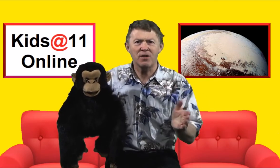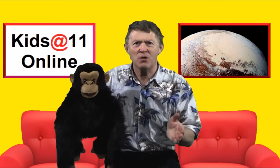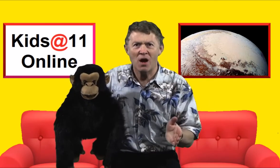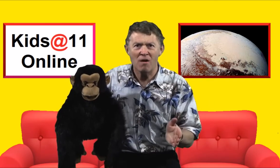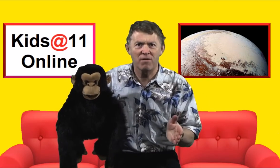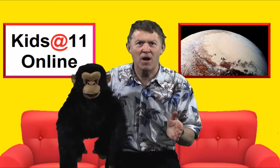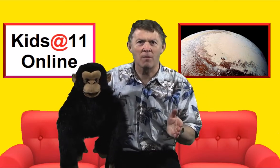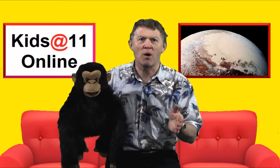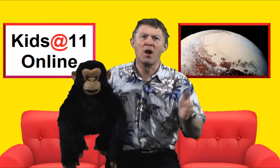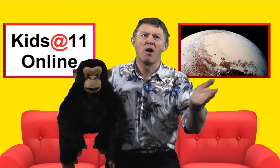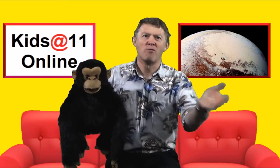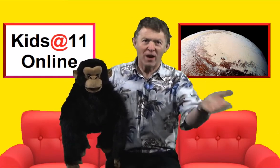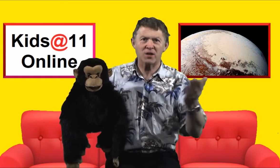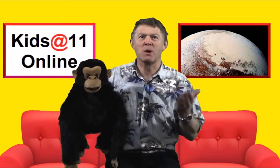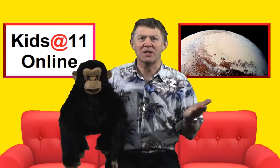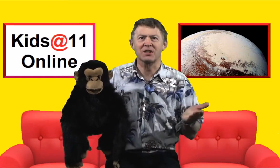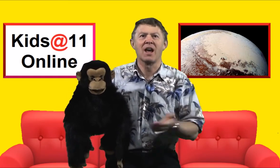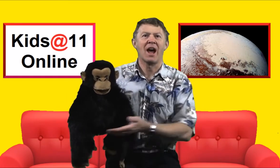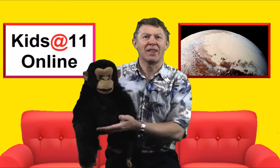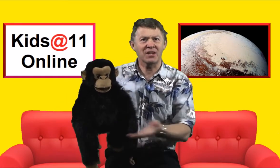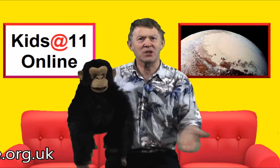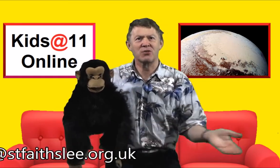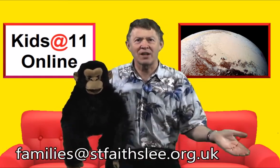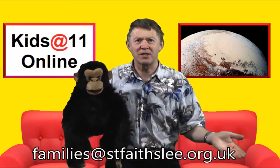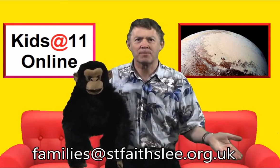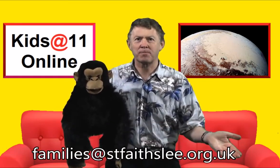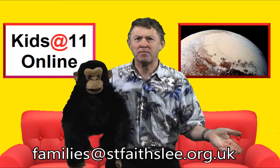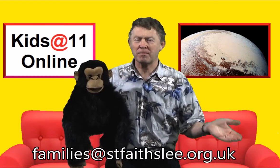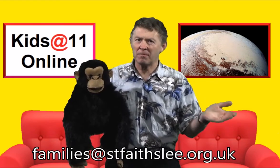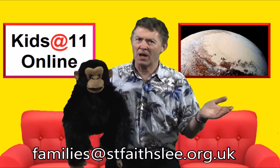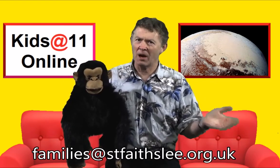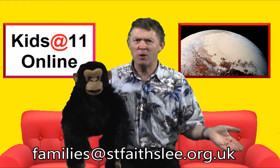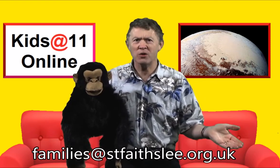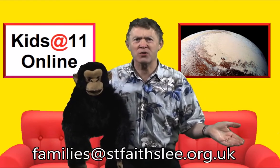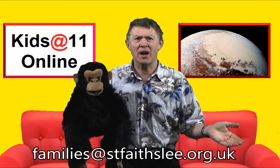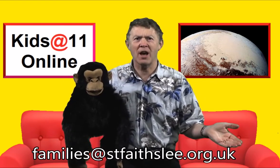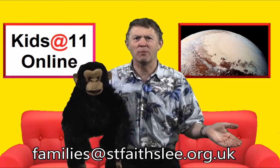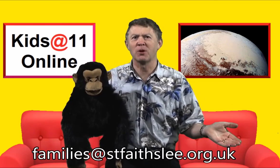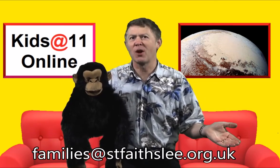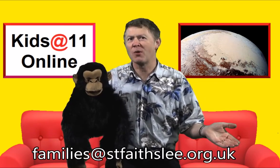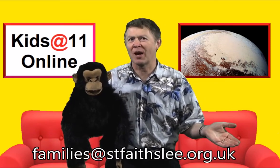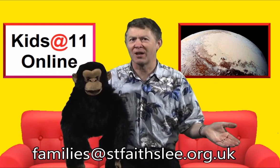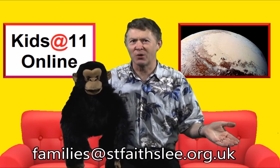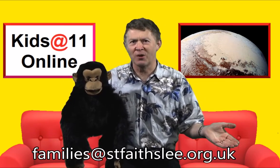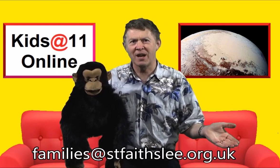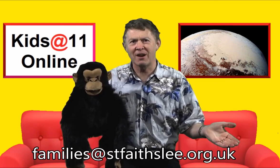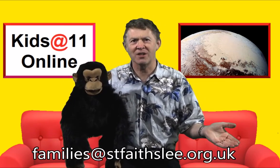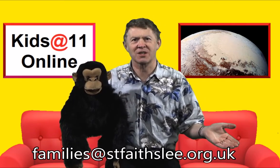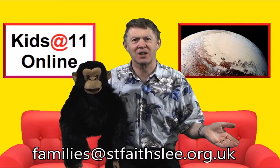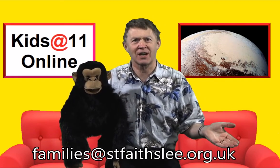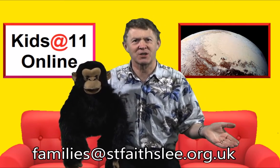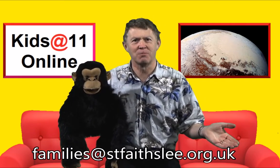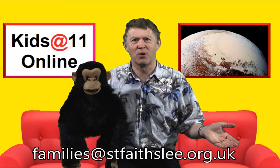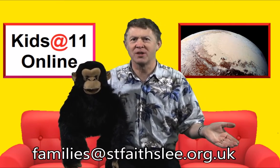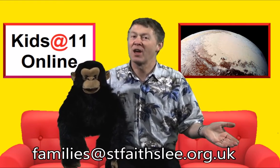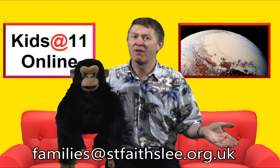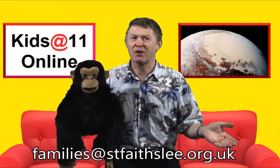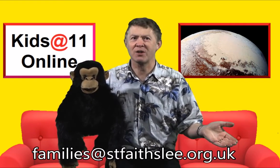can't find one, write to us at this address and we'll try and help you locate your nearest collection point for crisp